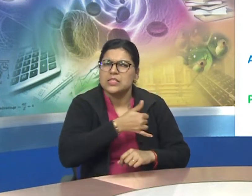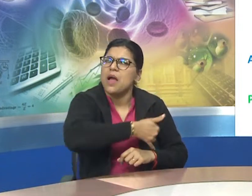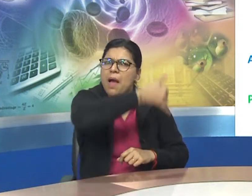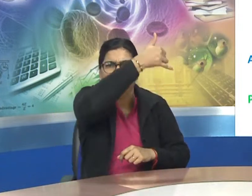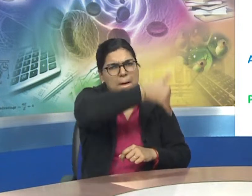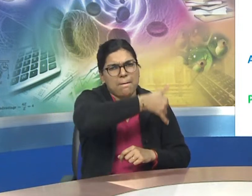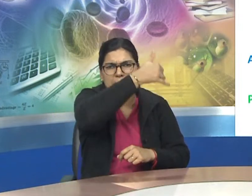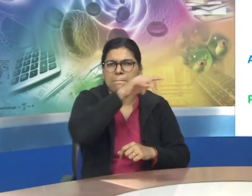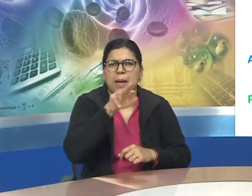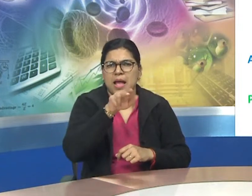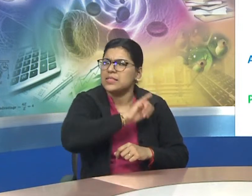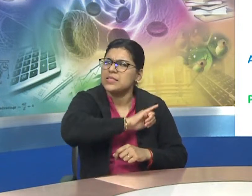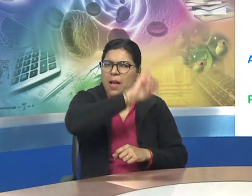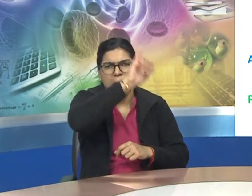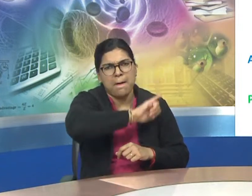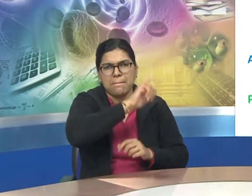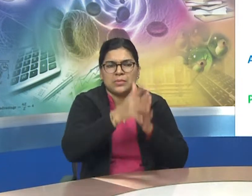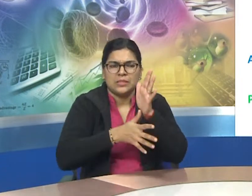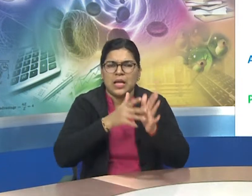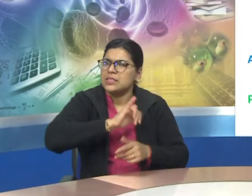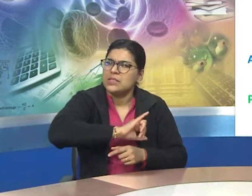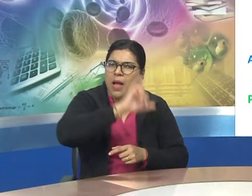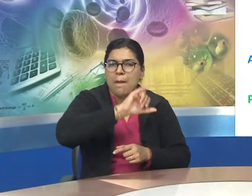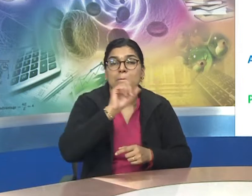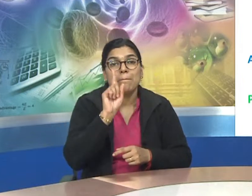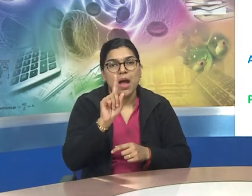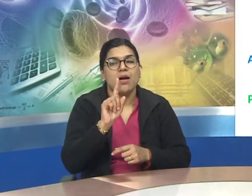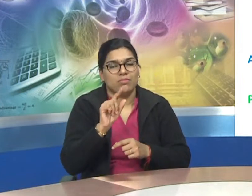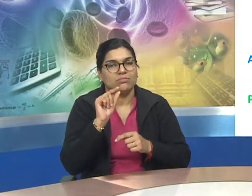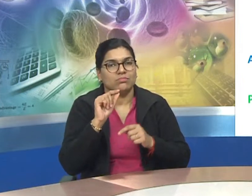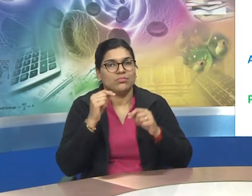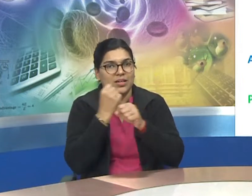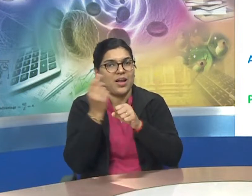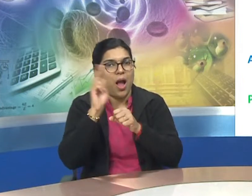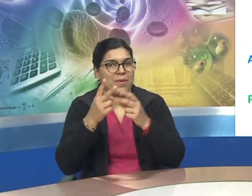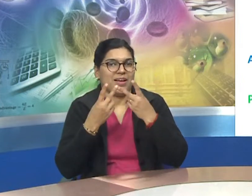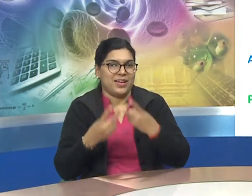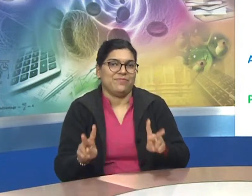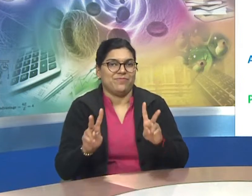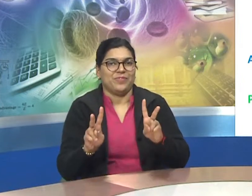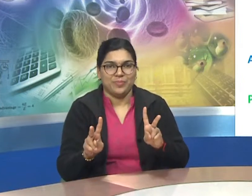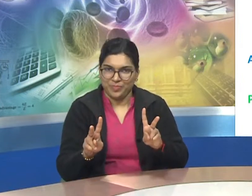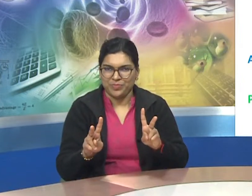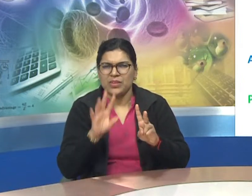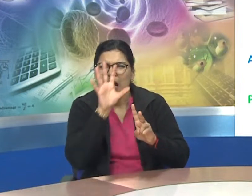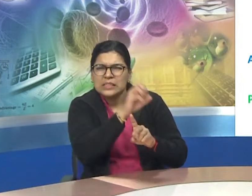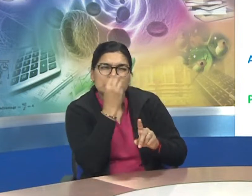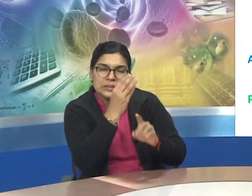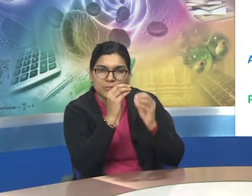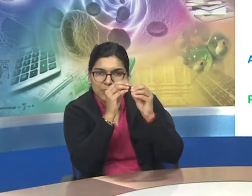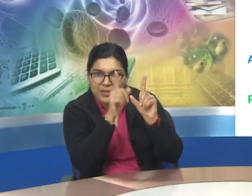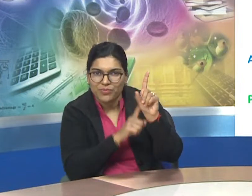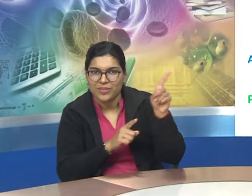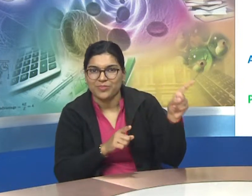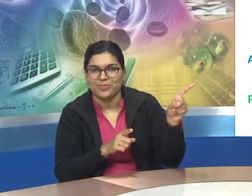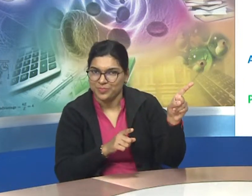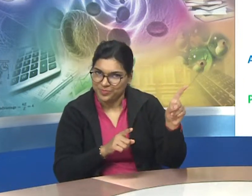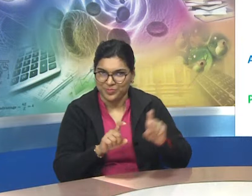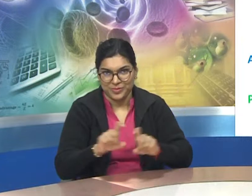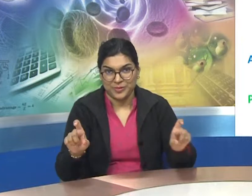are answered by the teacher. The meaning would be same, the sign would be same, but just the